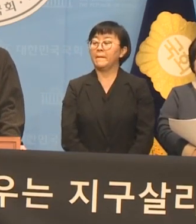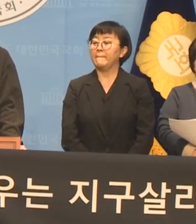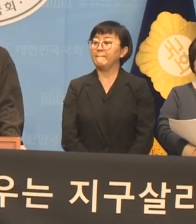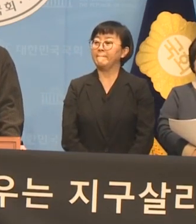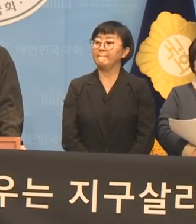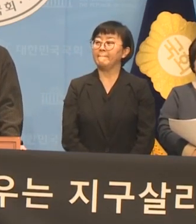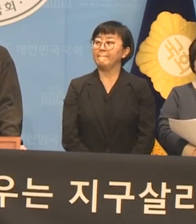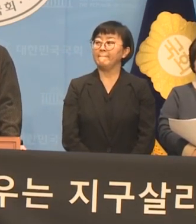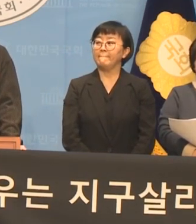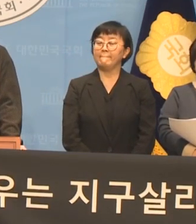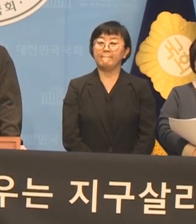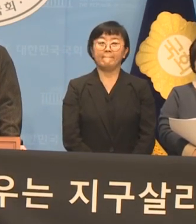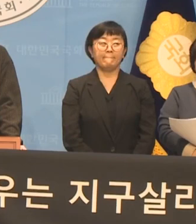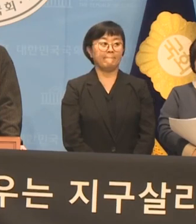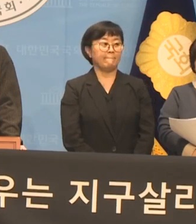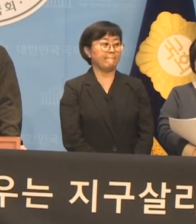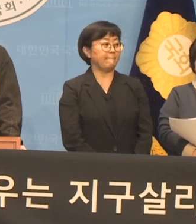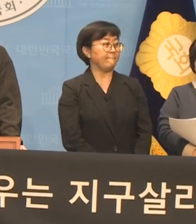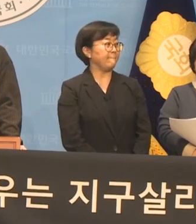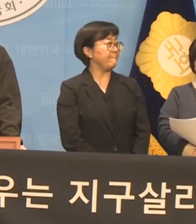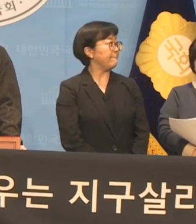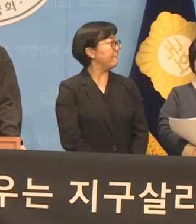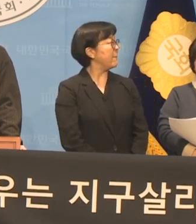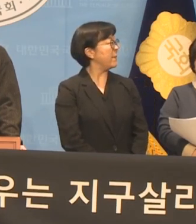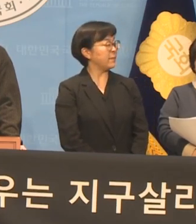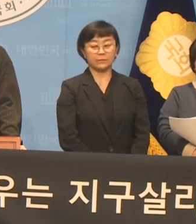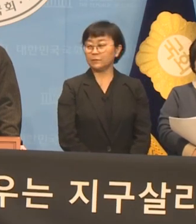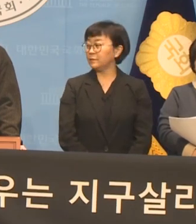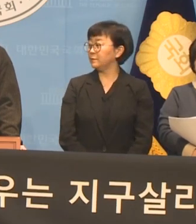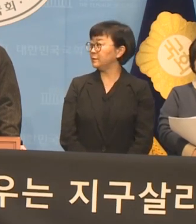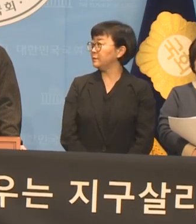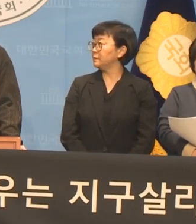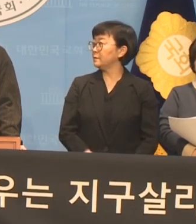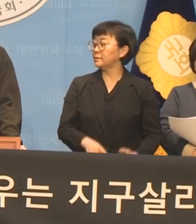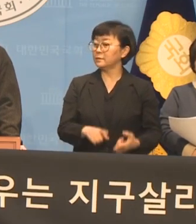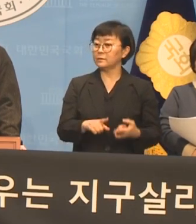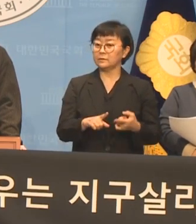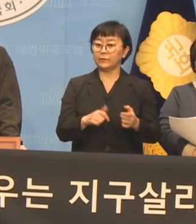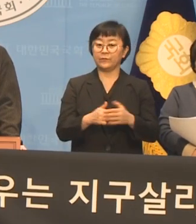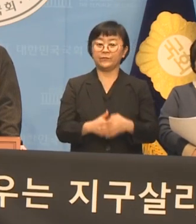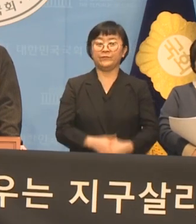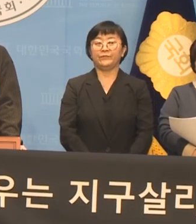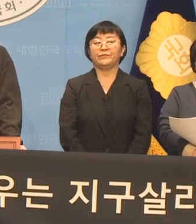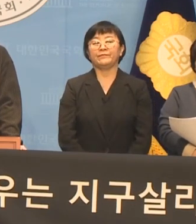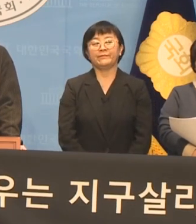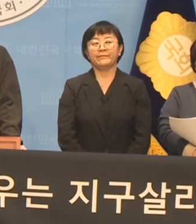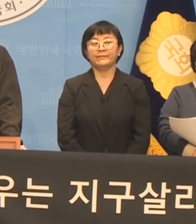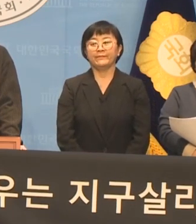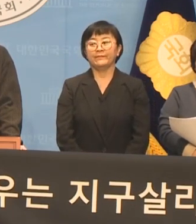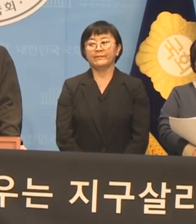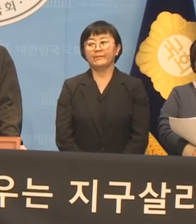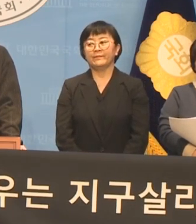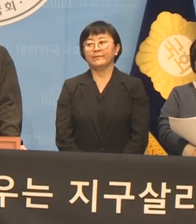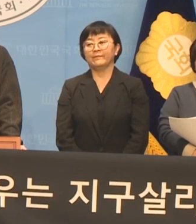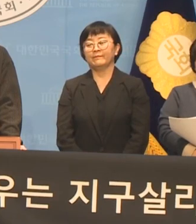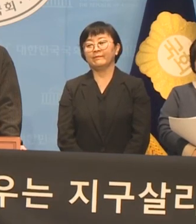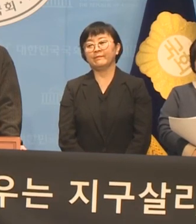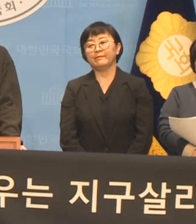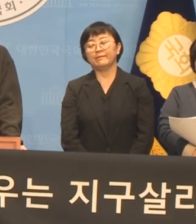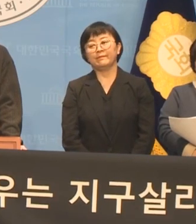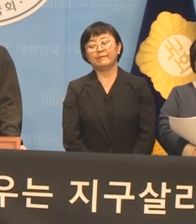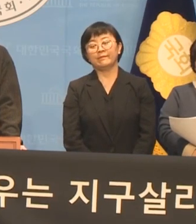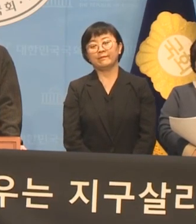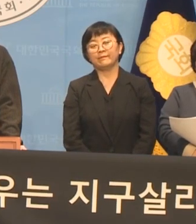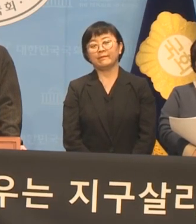diaspora, who is aware of what the U.S. has done in this country and how it has influenced the government